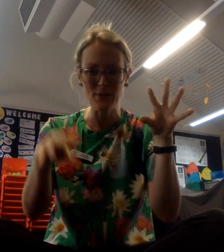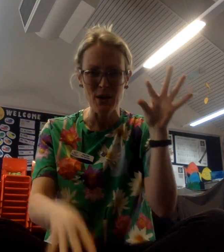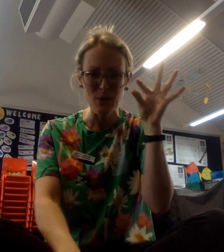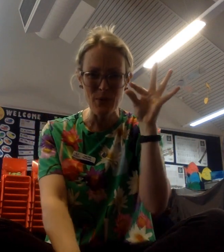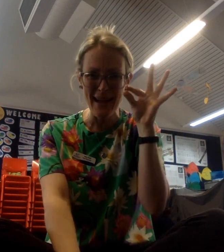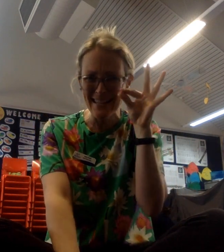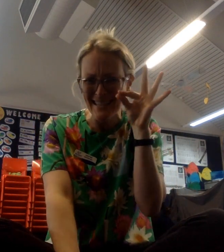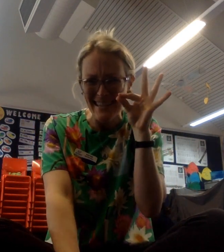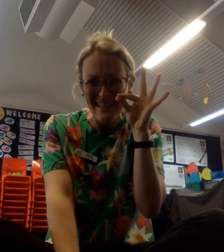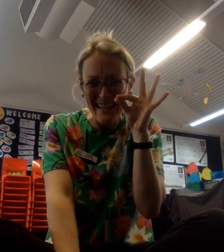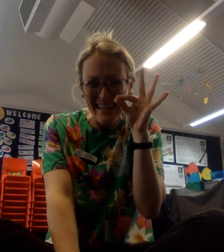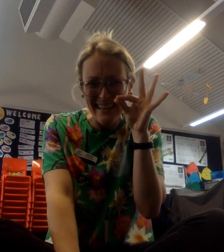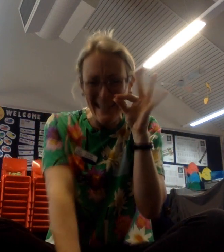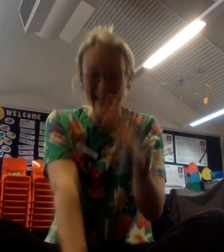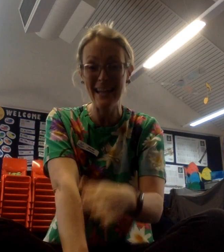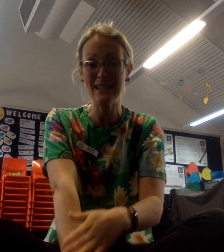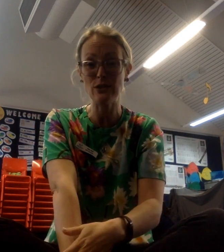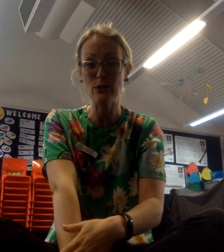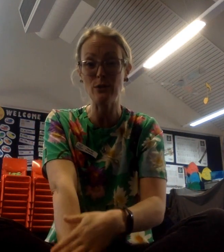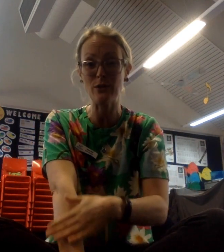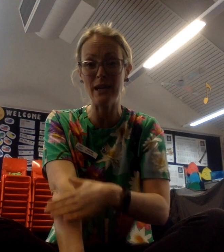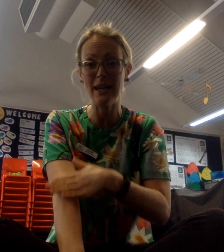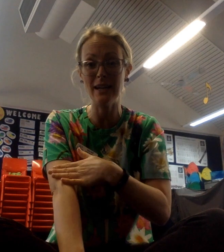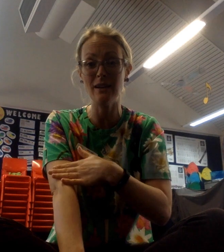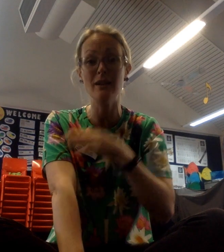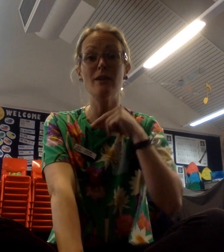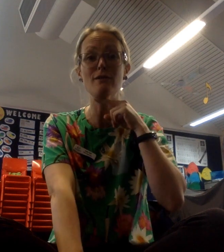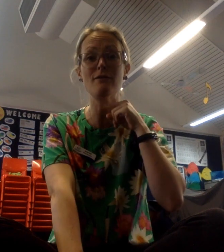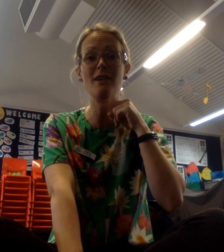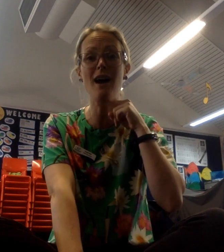went the little green frog